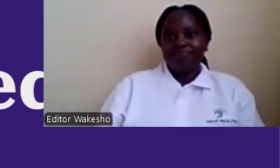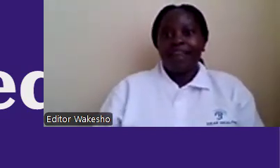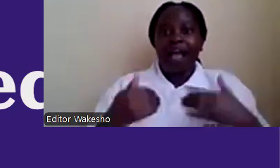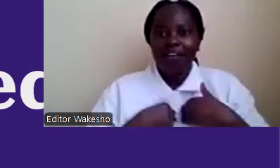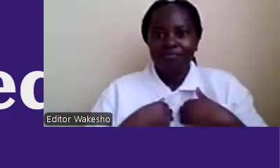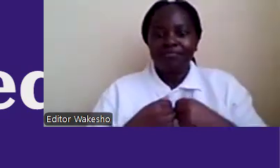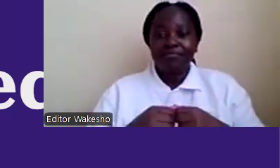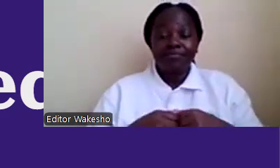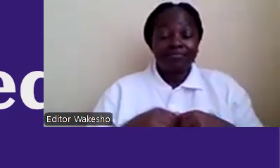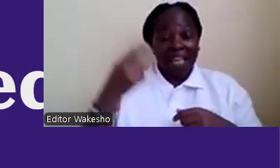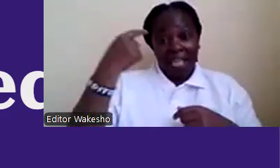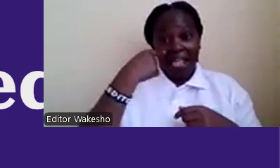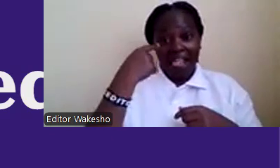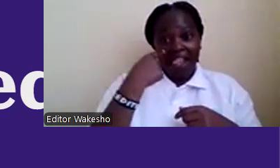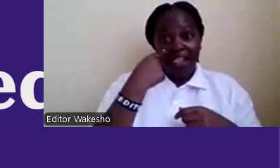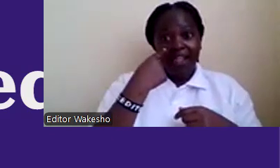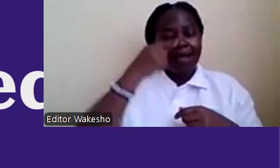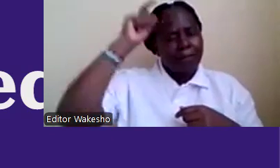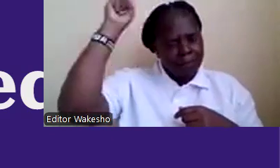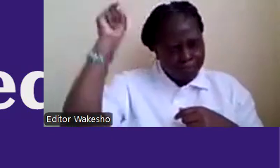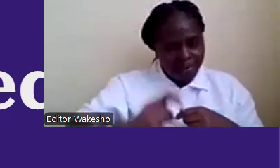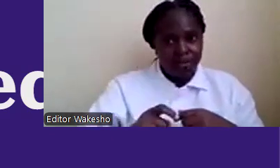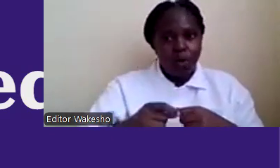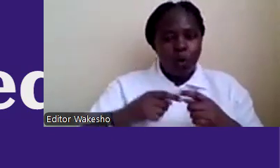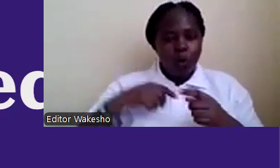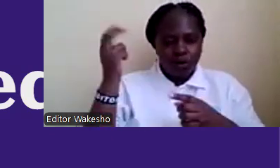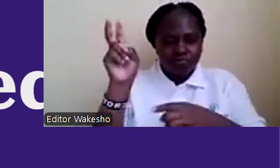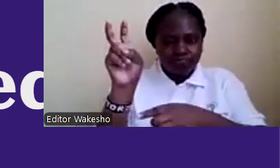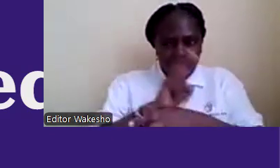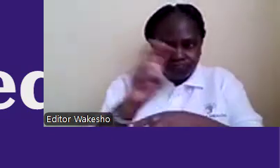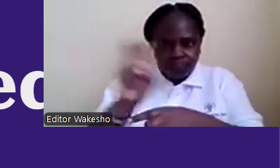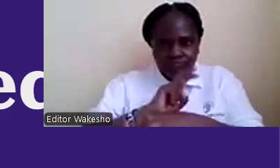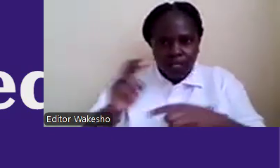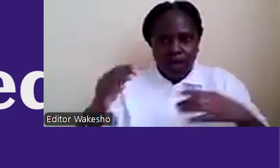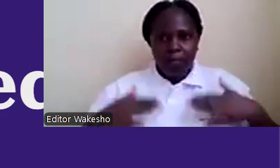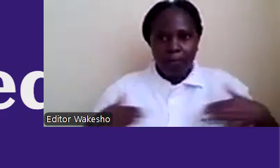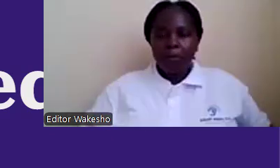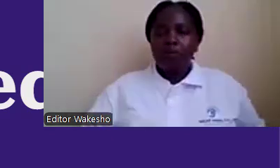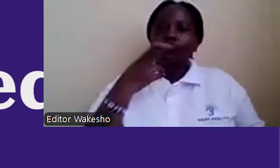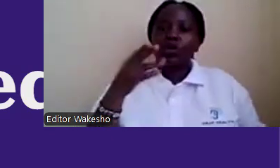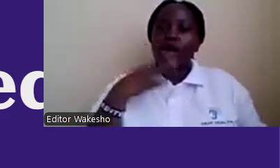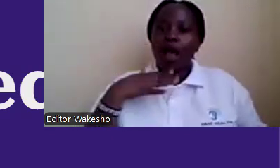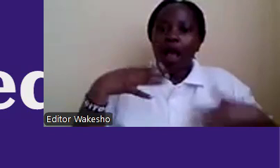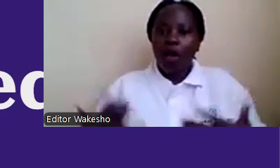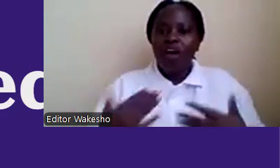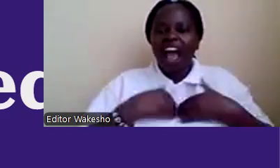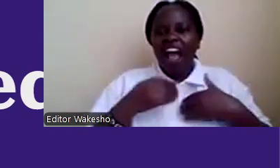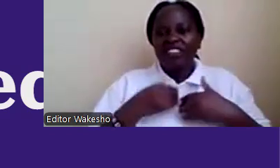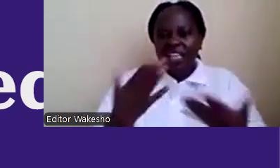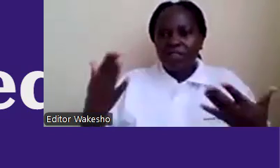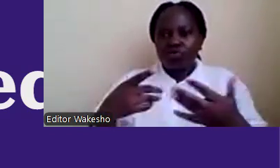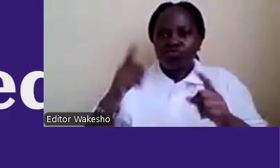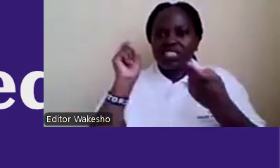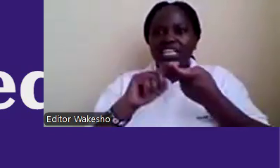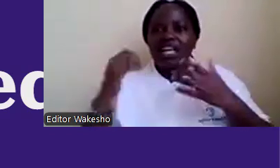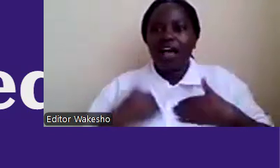can see, you need to monitor the blood glucose level, using a glucometer. We have diabetes medication